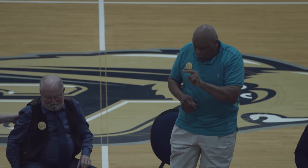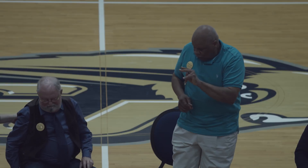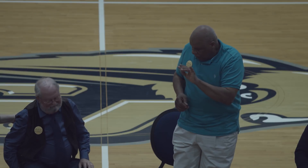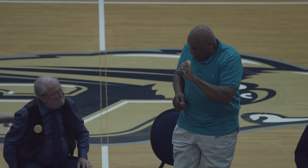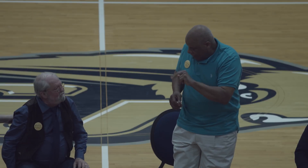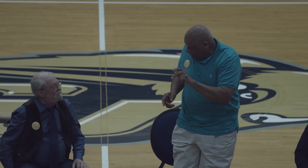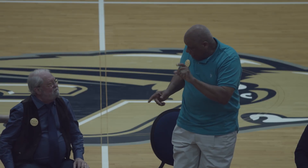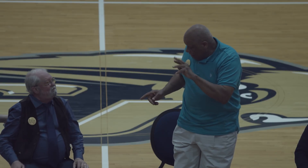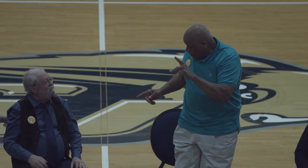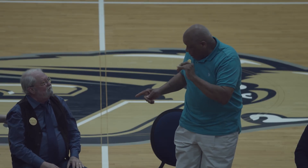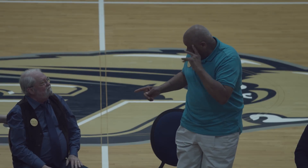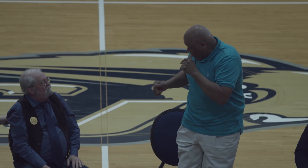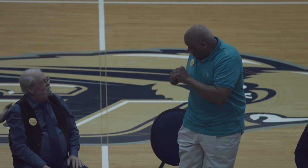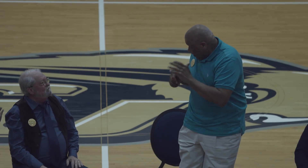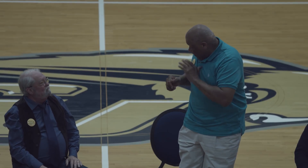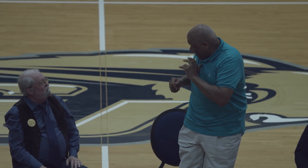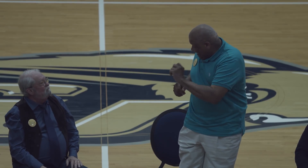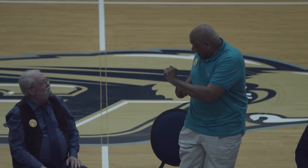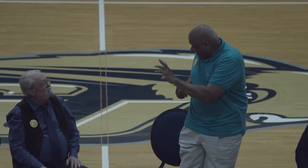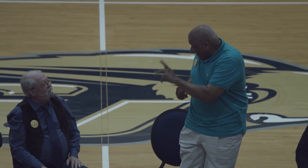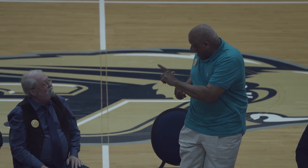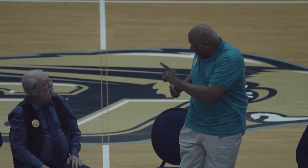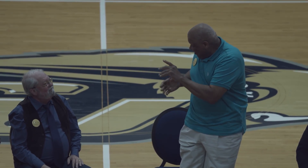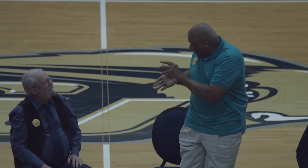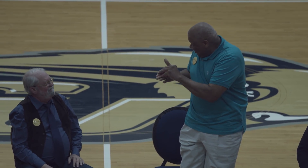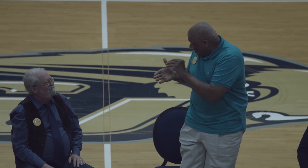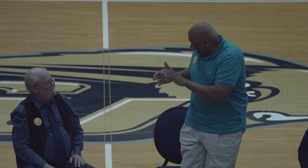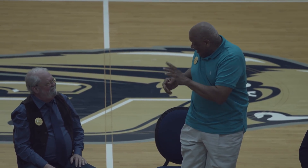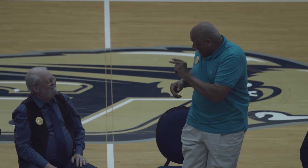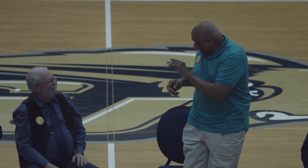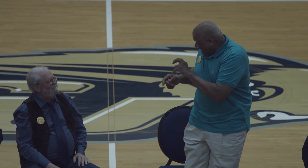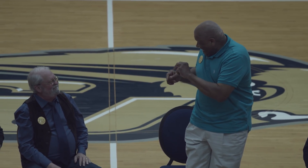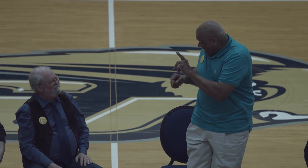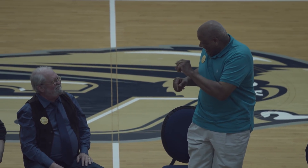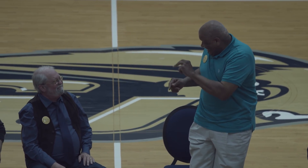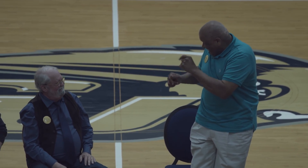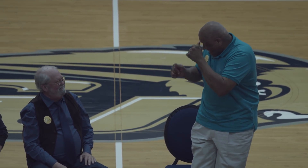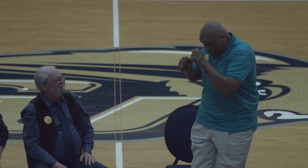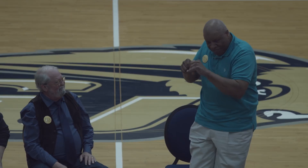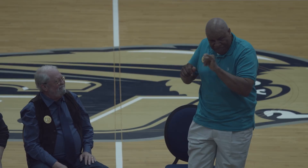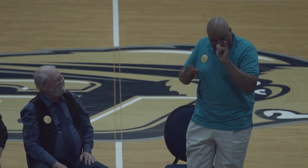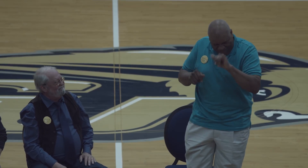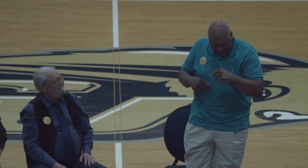It was the Student Union building. Do you remember that? The SAL, the Student Union building.